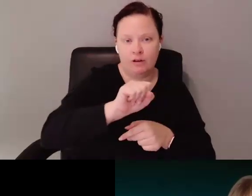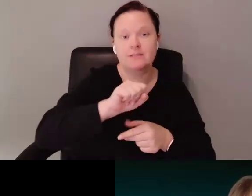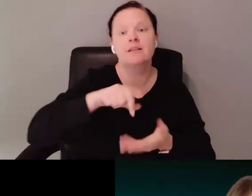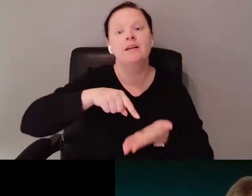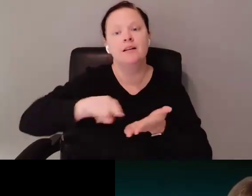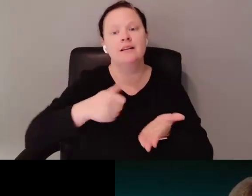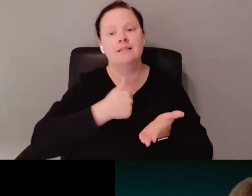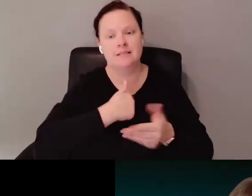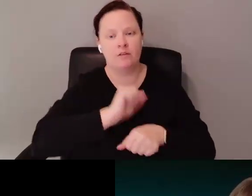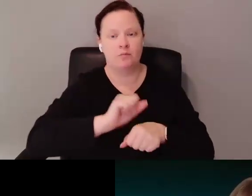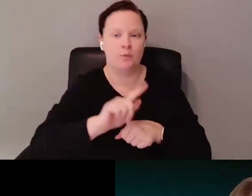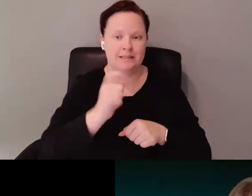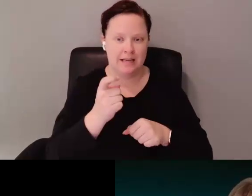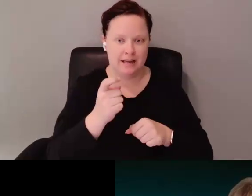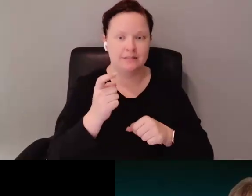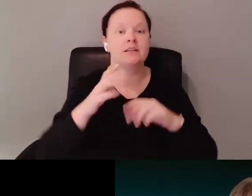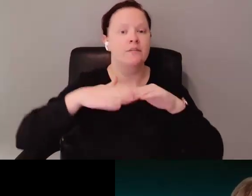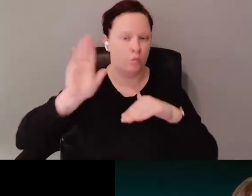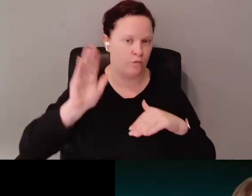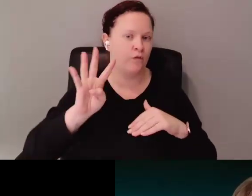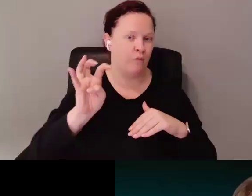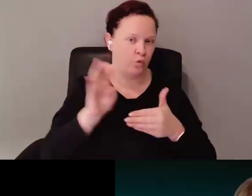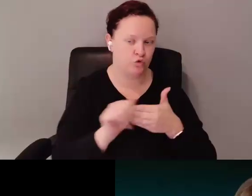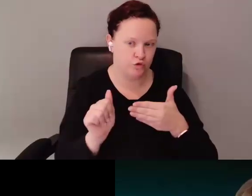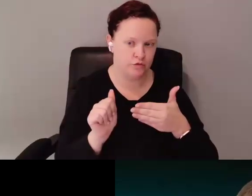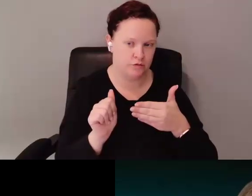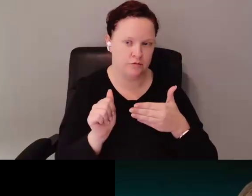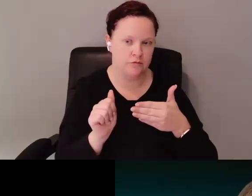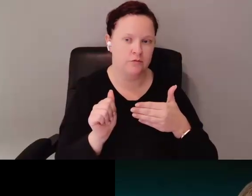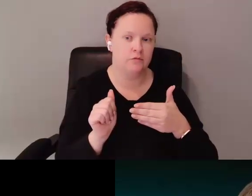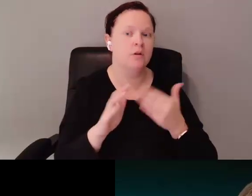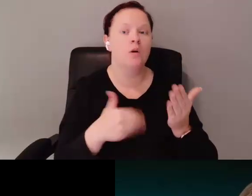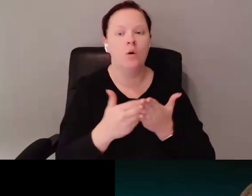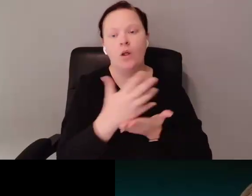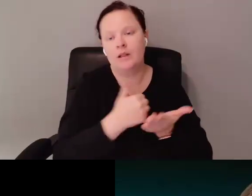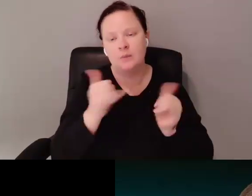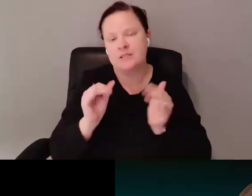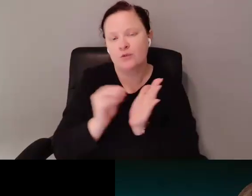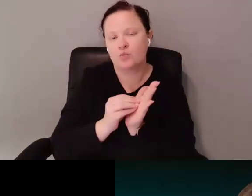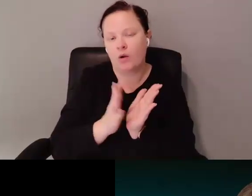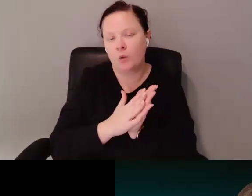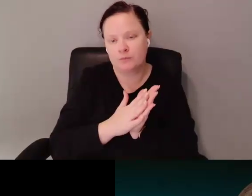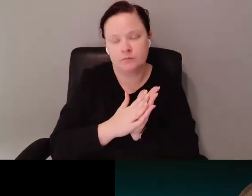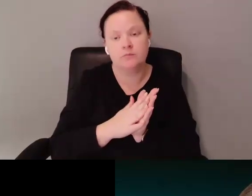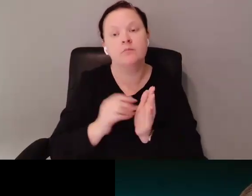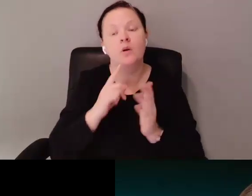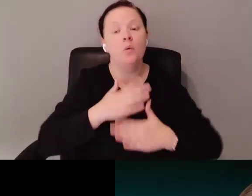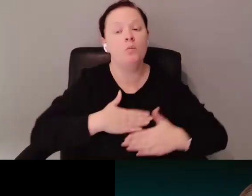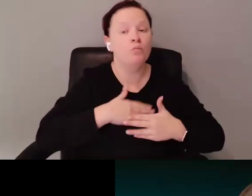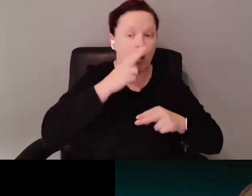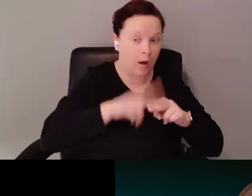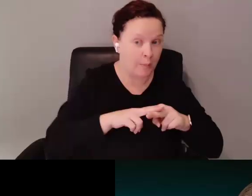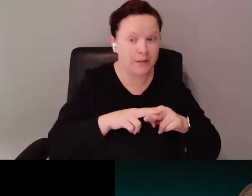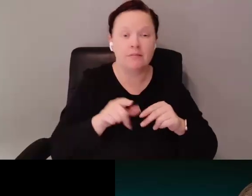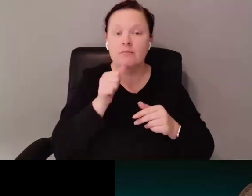tax if it's $400 or more. So all of that income still needs to be reported. So with the hobby, if you're not